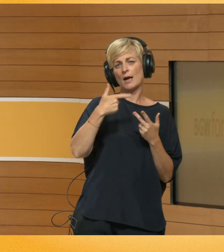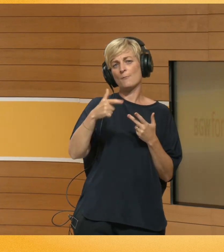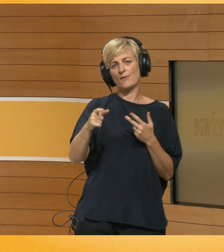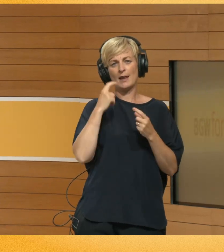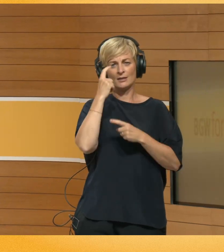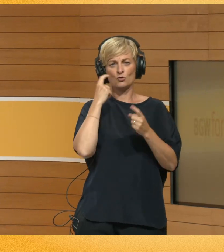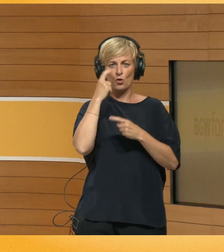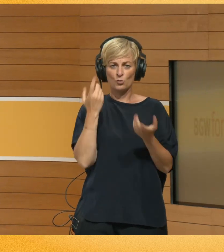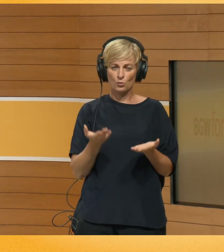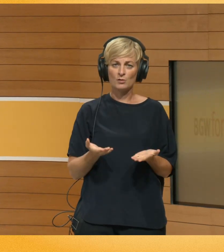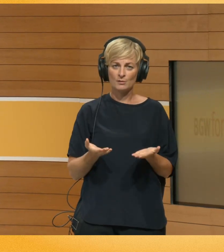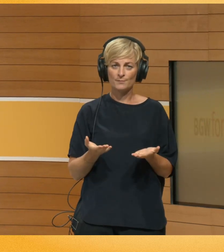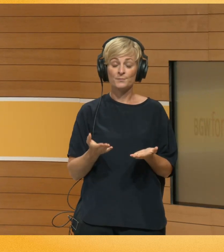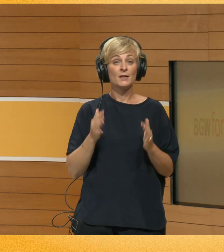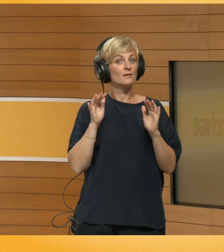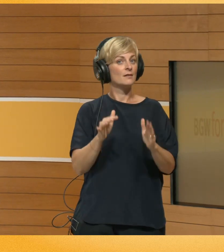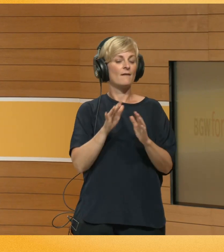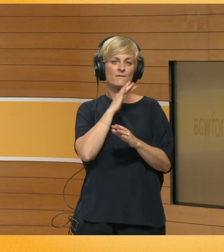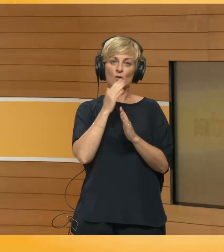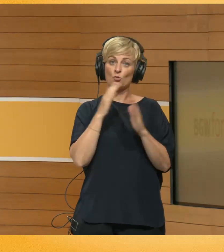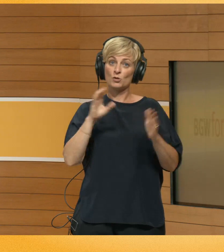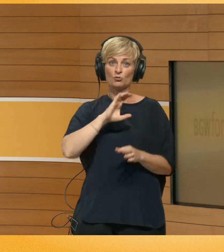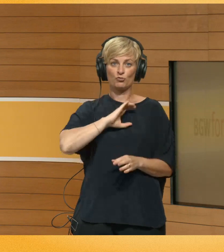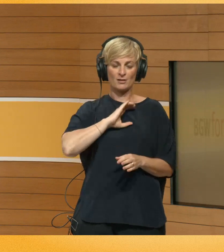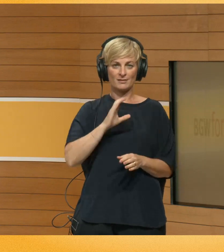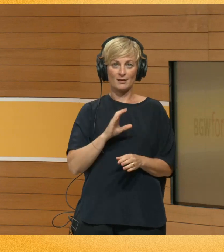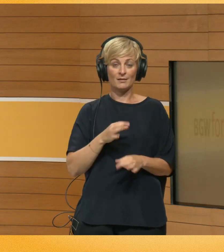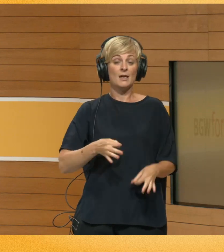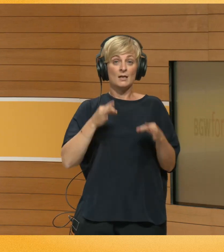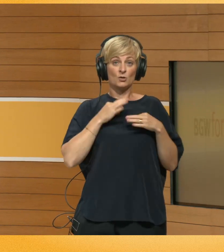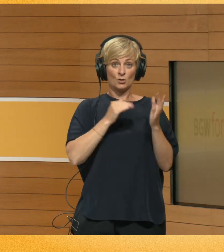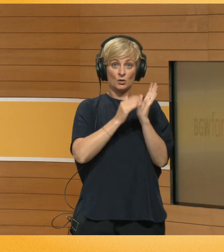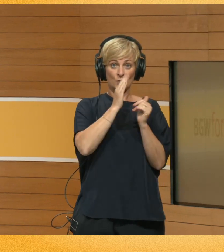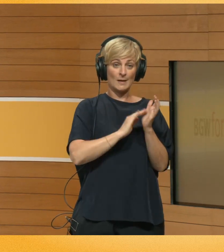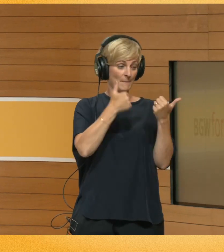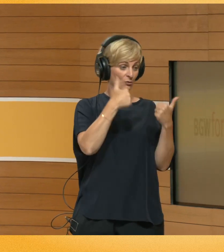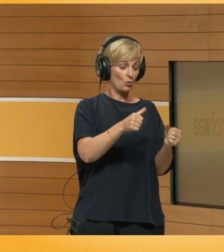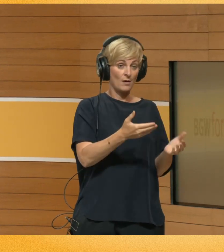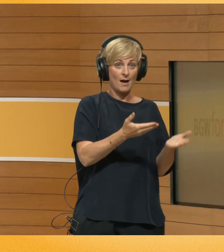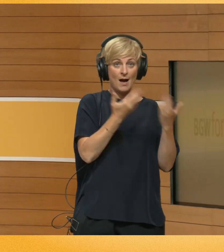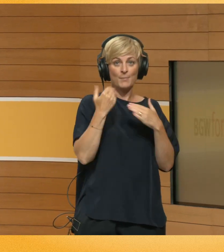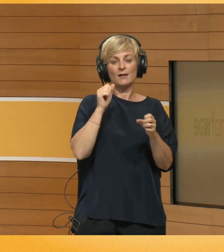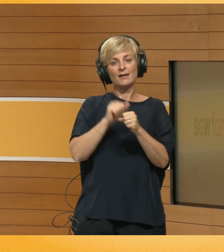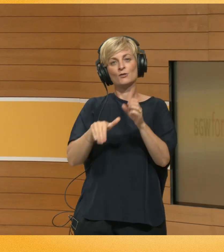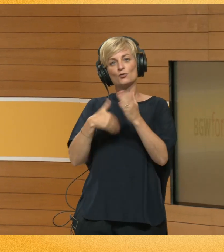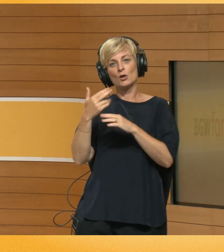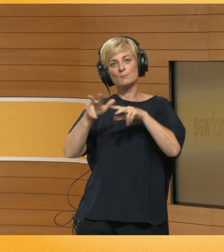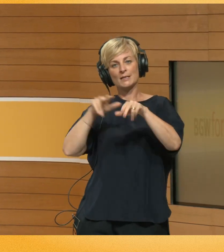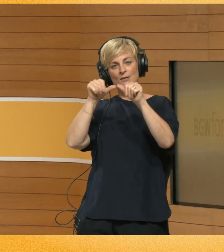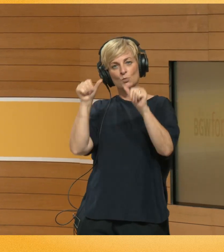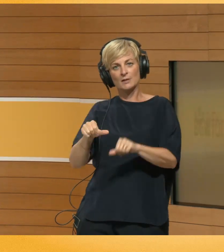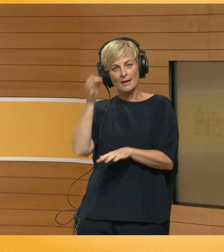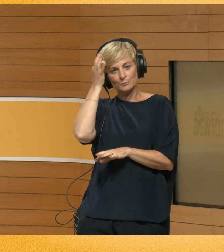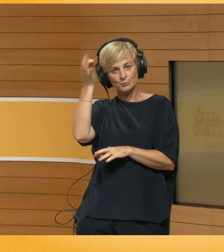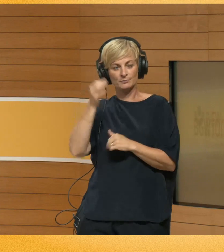alleviate pressure on the health system, you can build a business model around it. Africa has very little legacy. There's a huge opportunity in